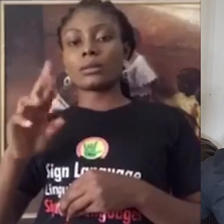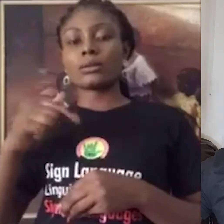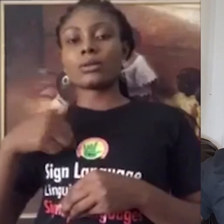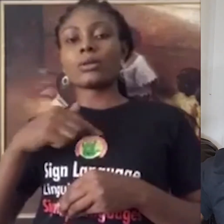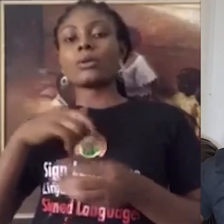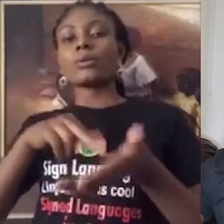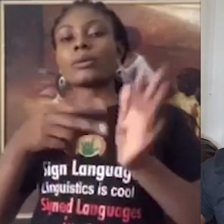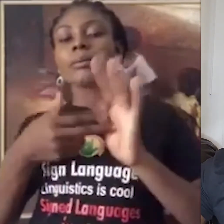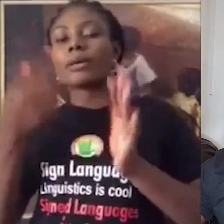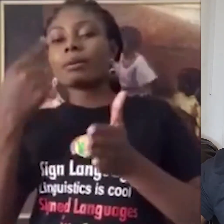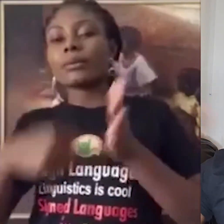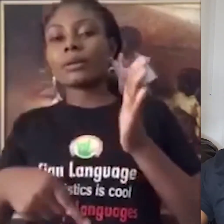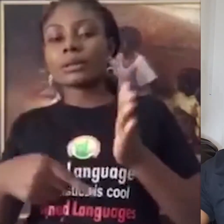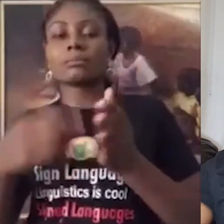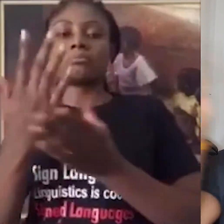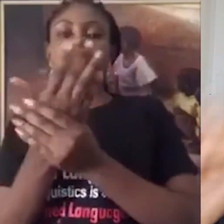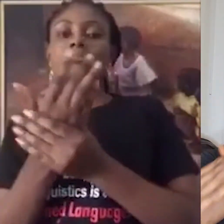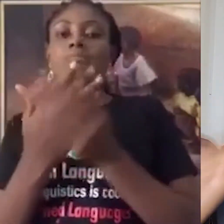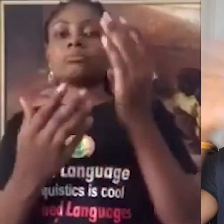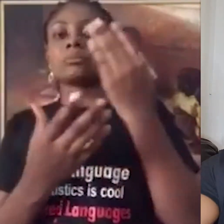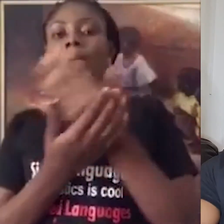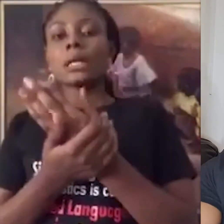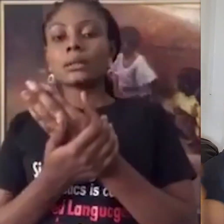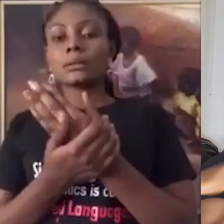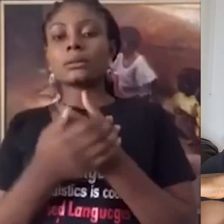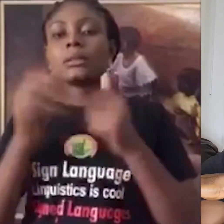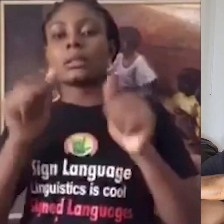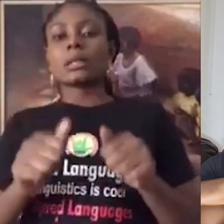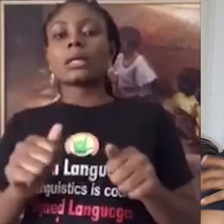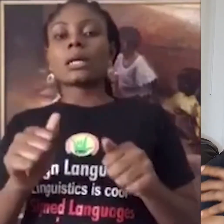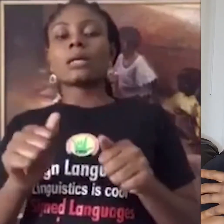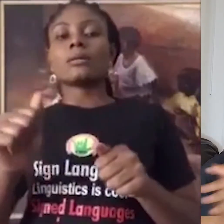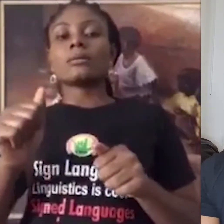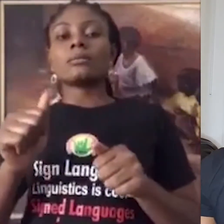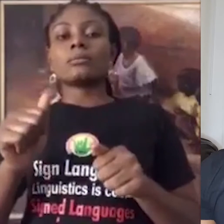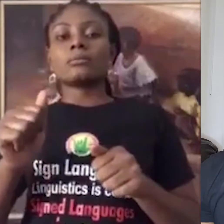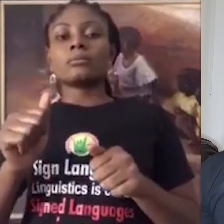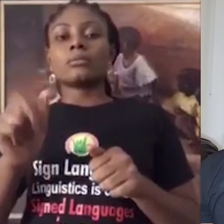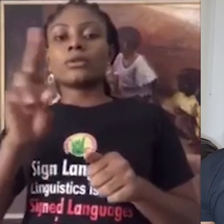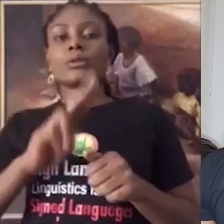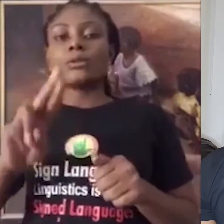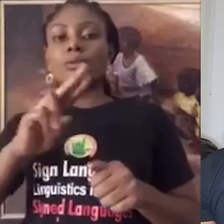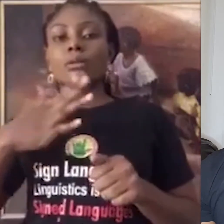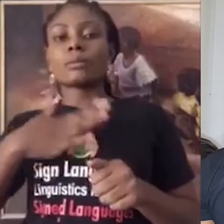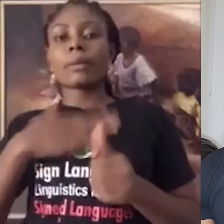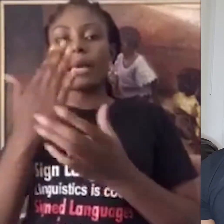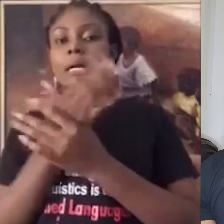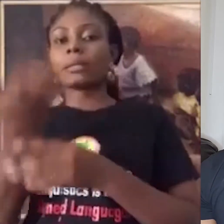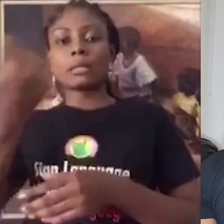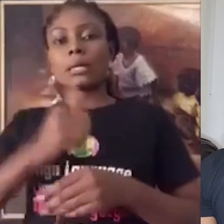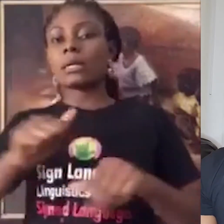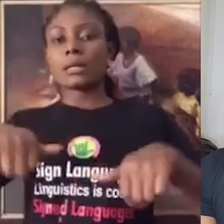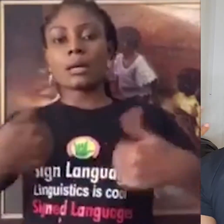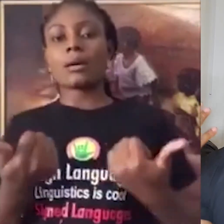hands. It's my hands. I can move it anyhow. My hands. They are the manual